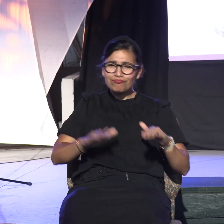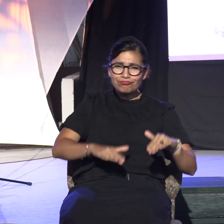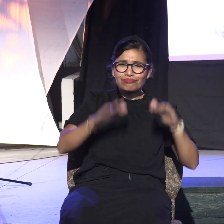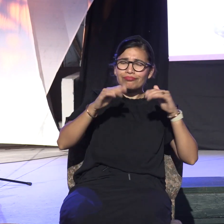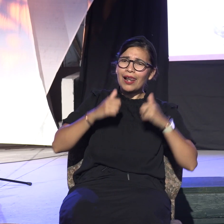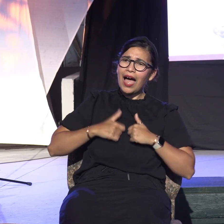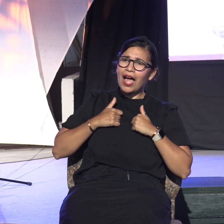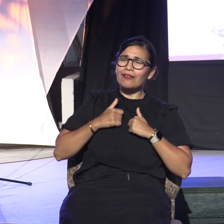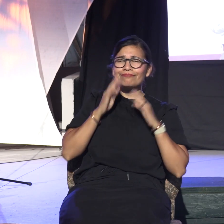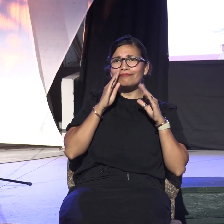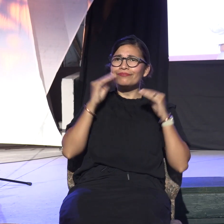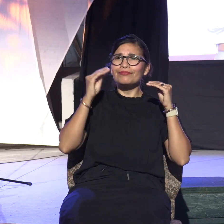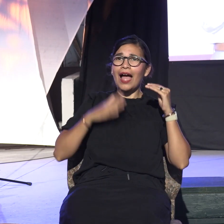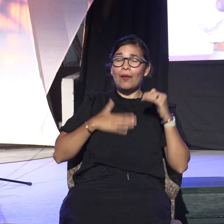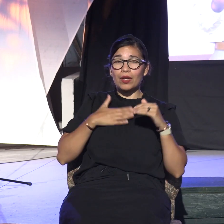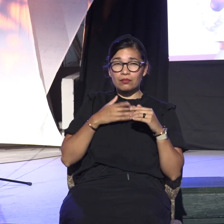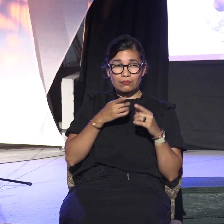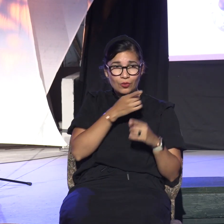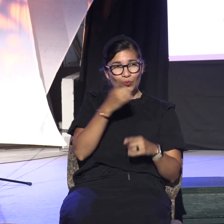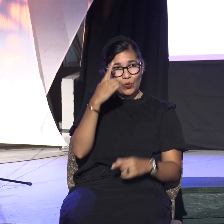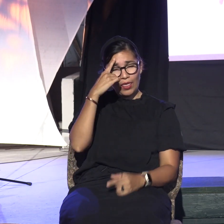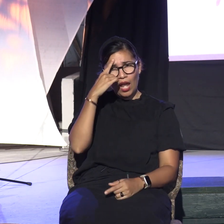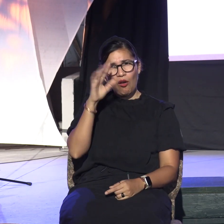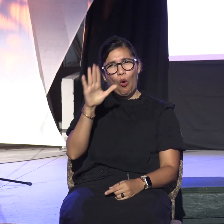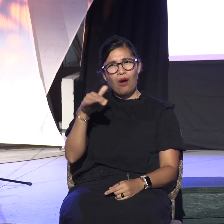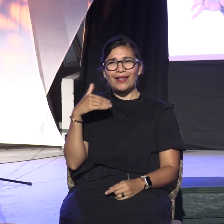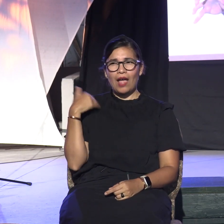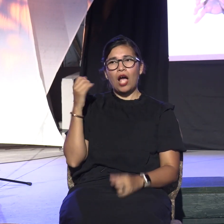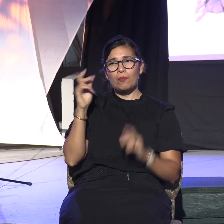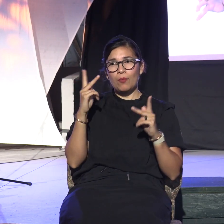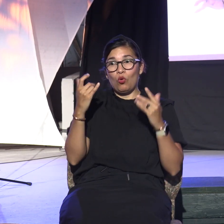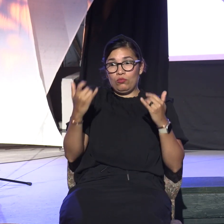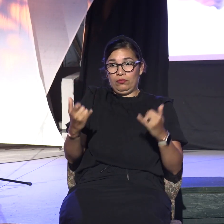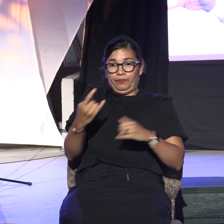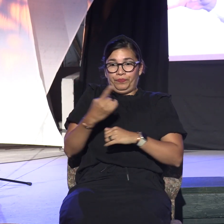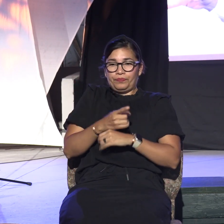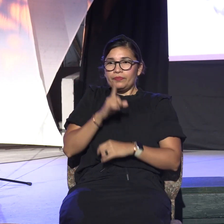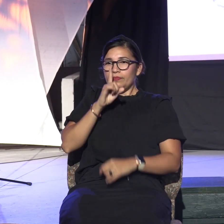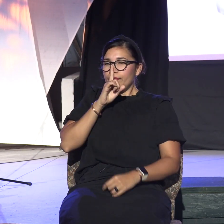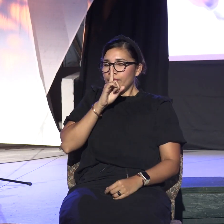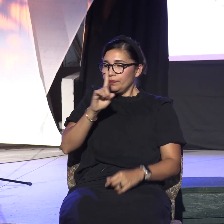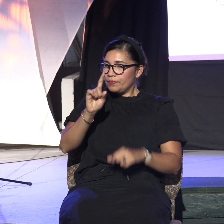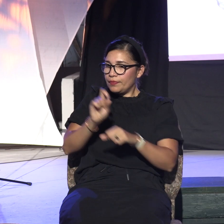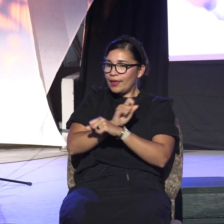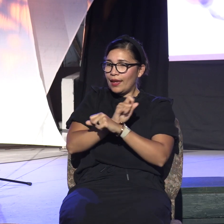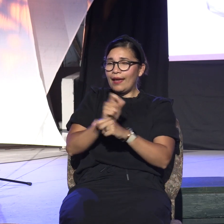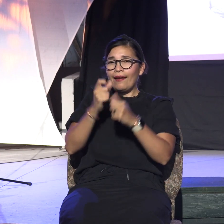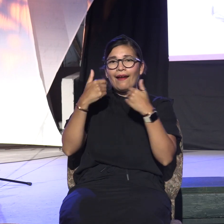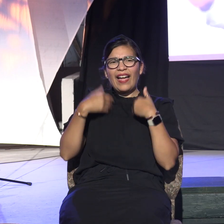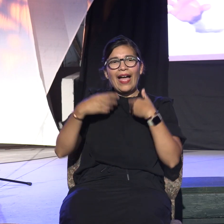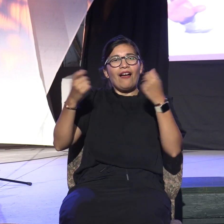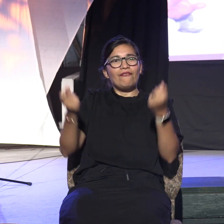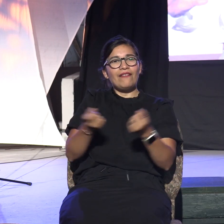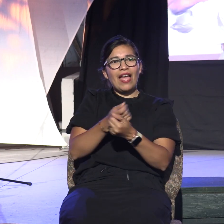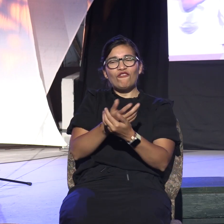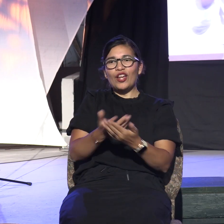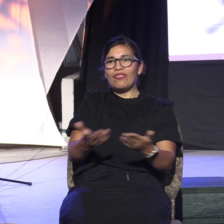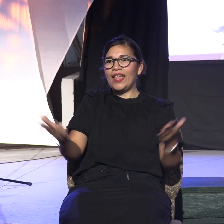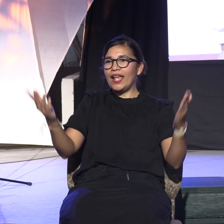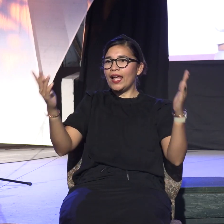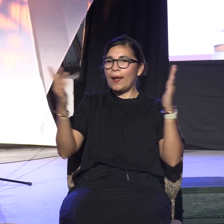modern convenience to make their lives really cushy and comfortable, all of these technological wonders